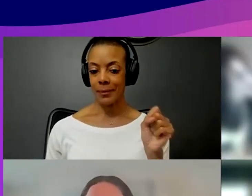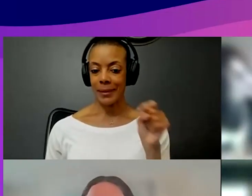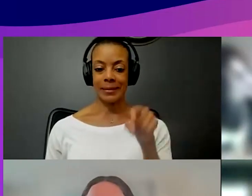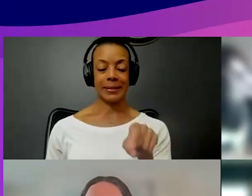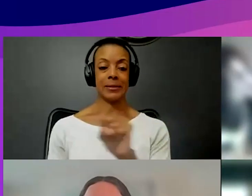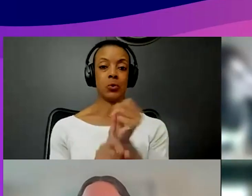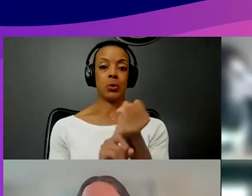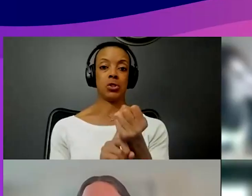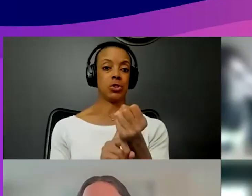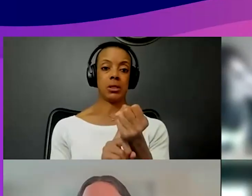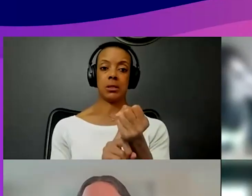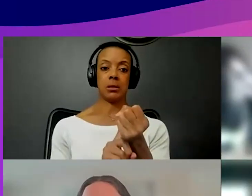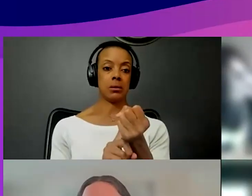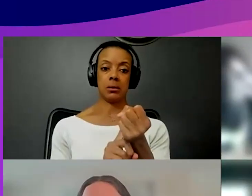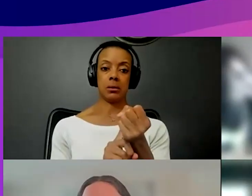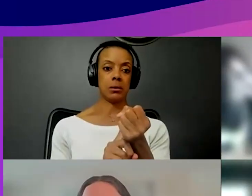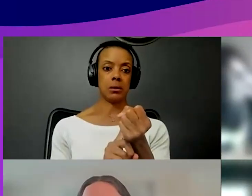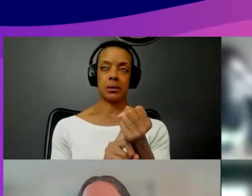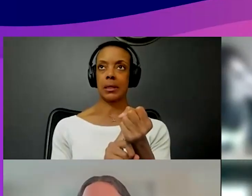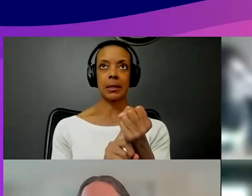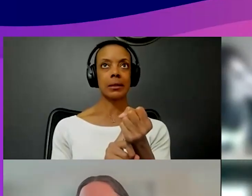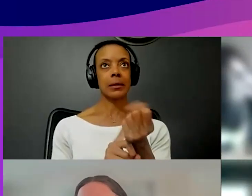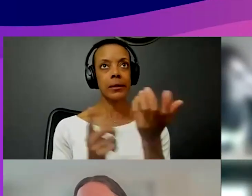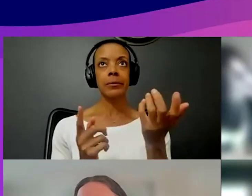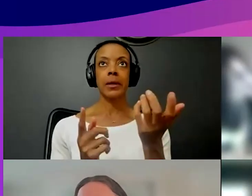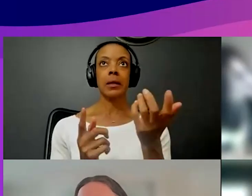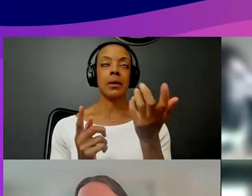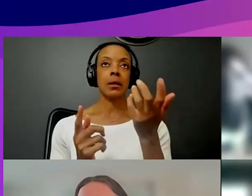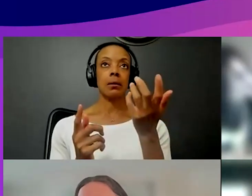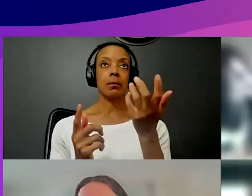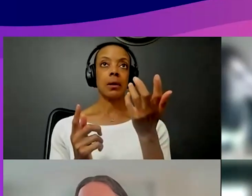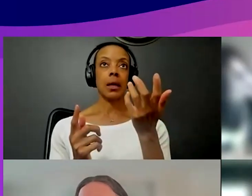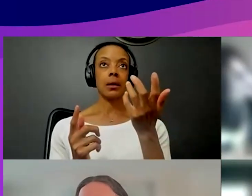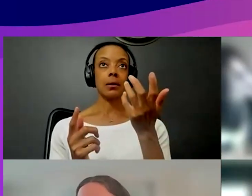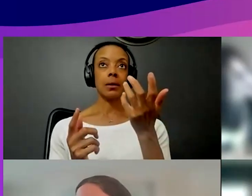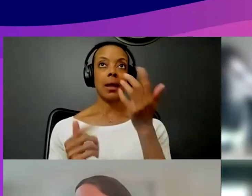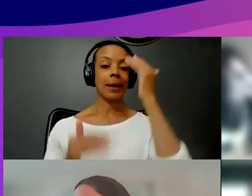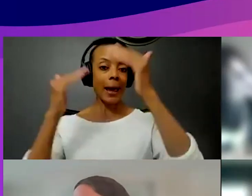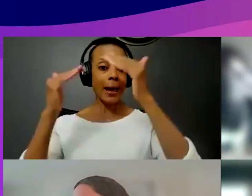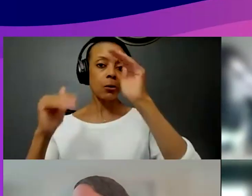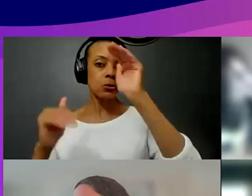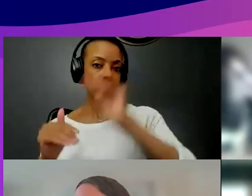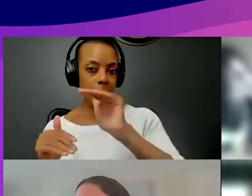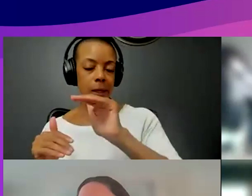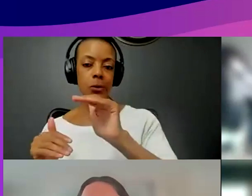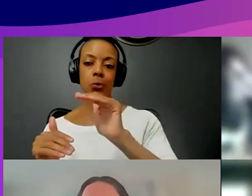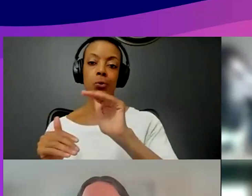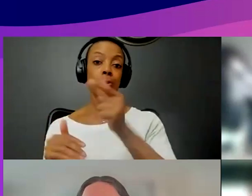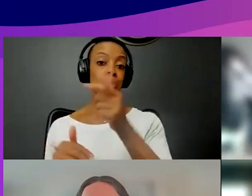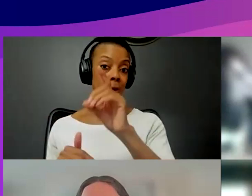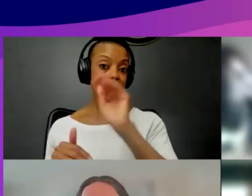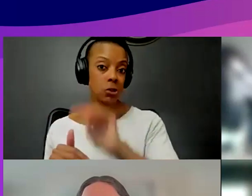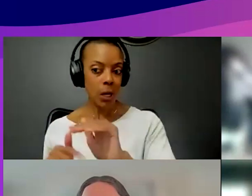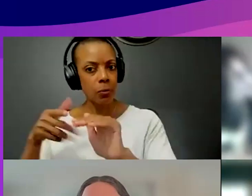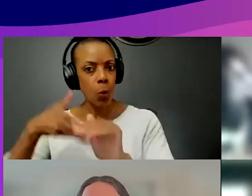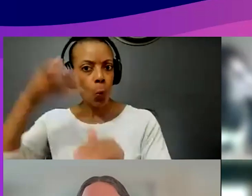of types of elder mistreatment, where it's like an adult child or grandchild harmer, you know, and for those of you who are parents out there, I mean, you might be able to understand,